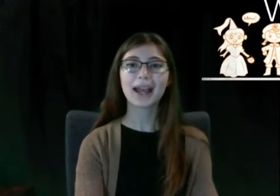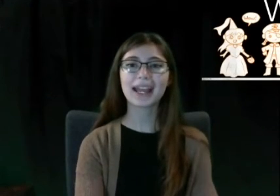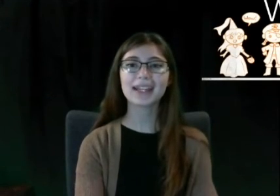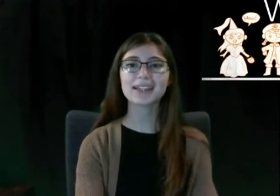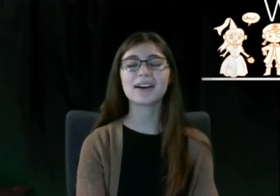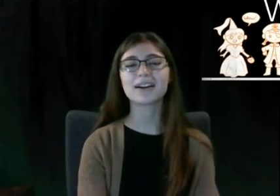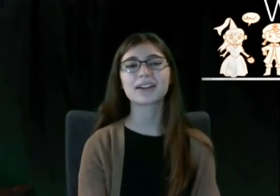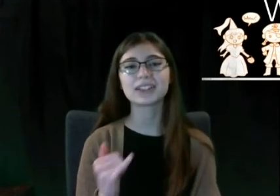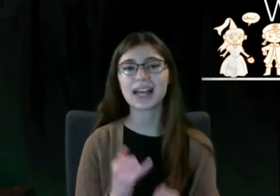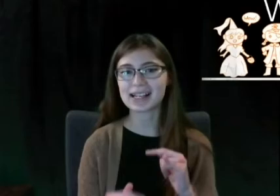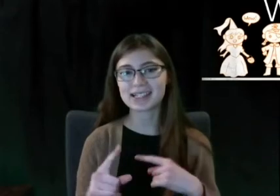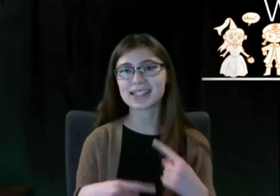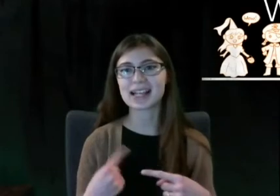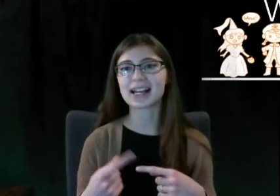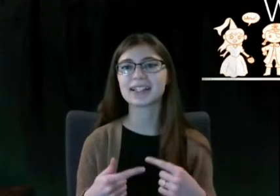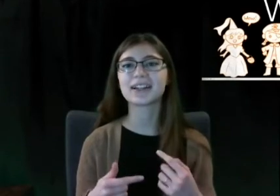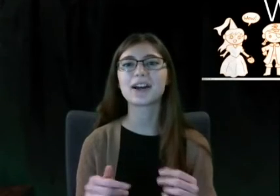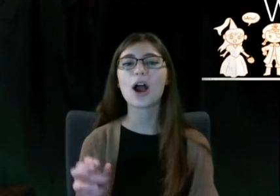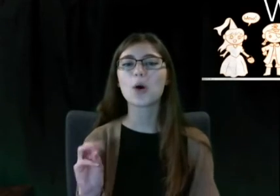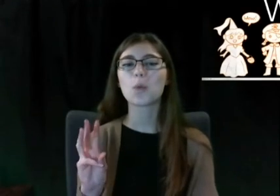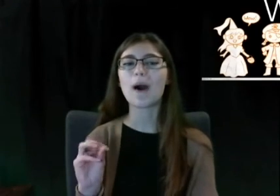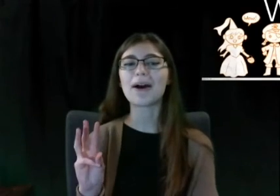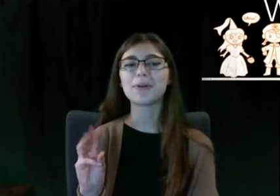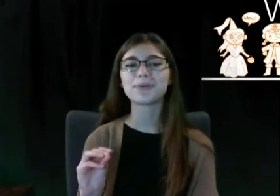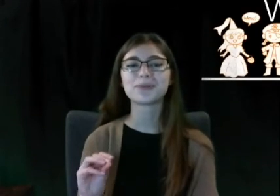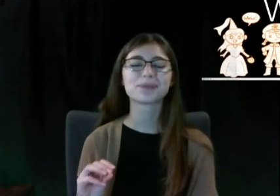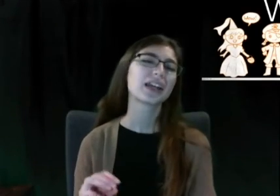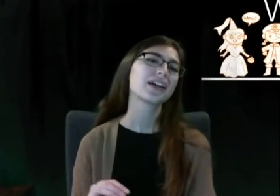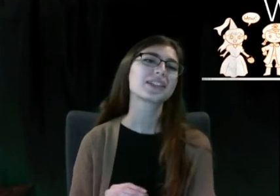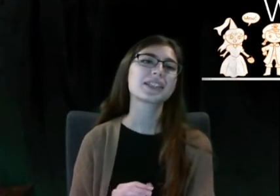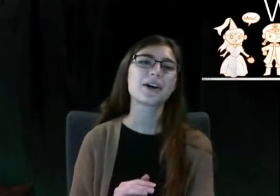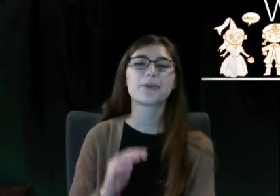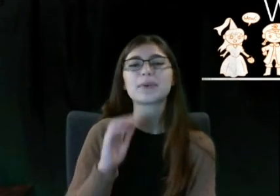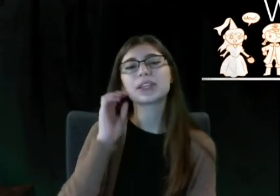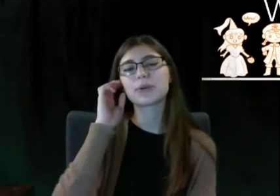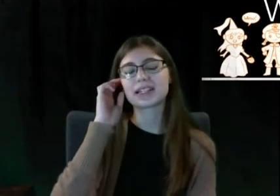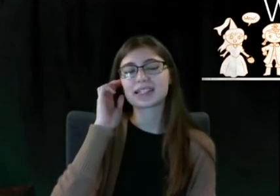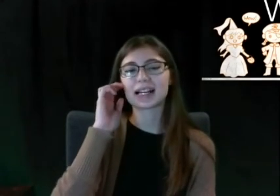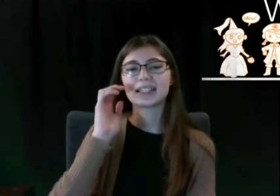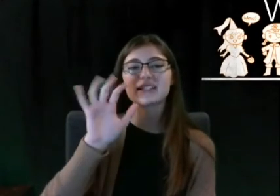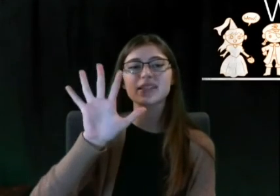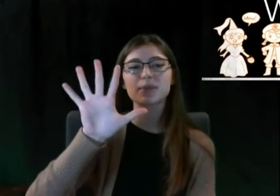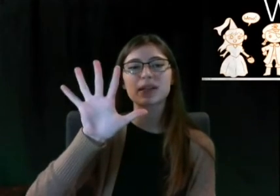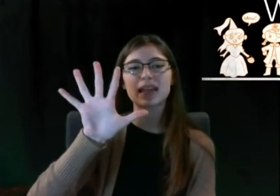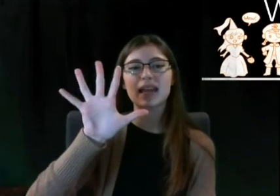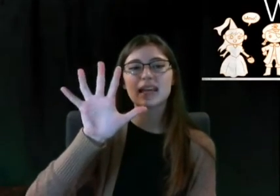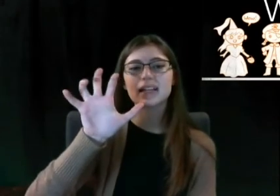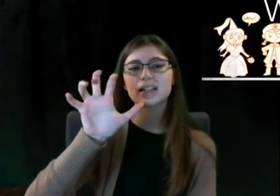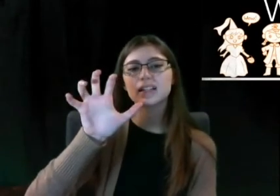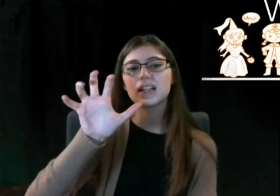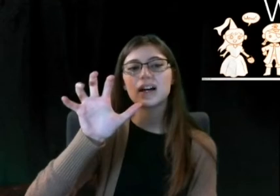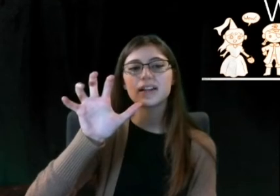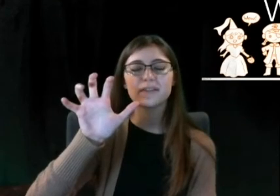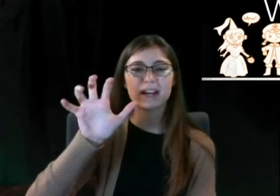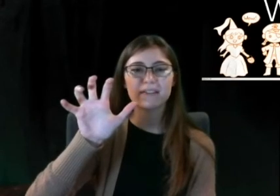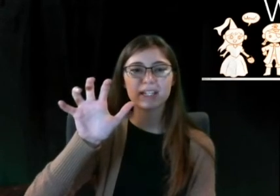And our last sign, wow. So you can sign this with a clawed 5 hand,